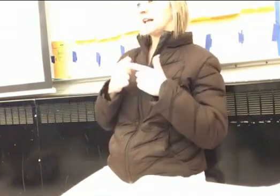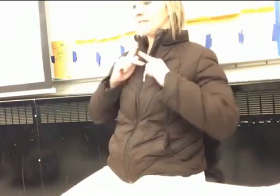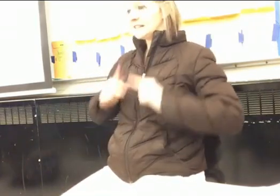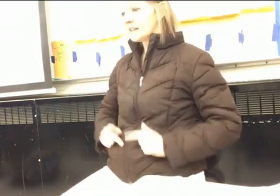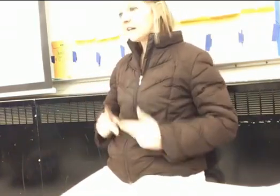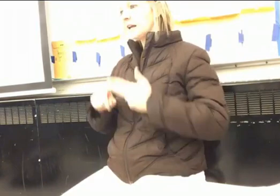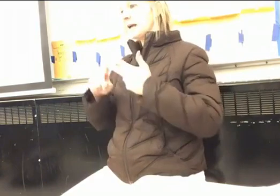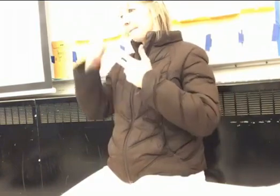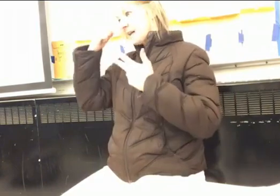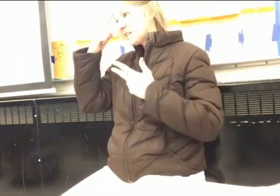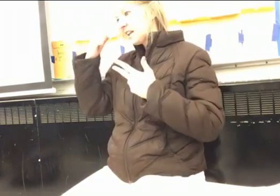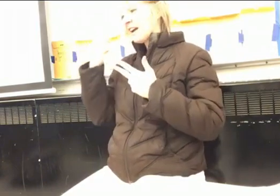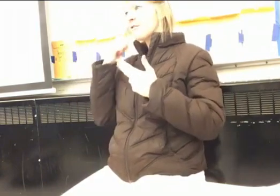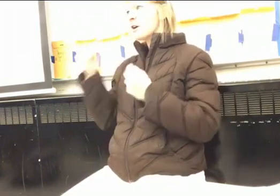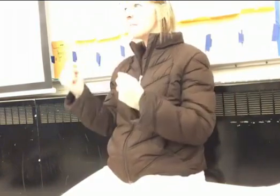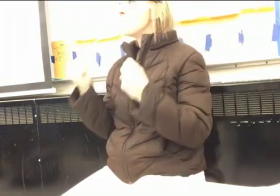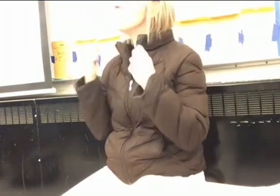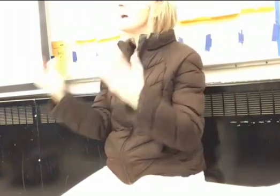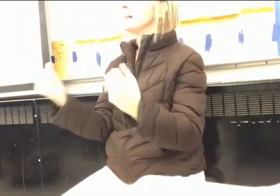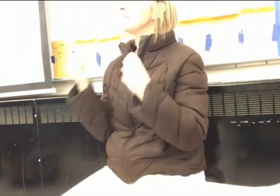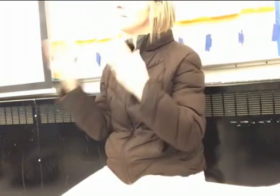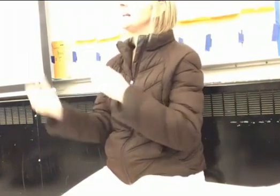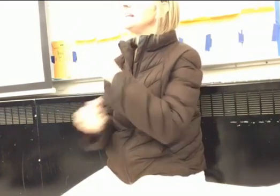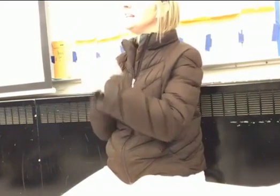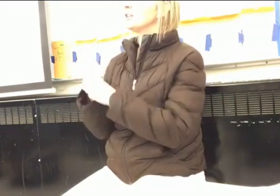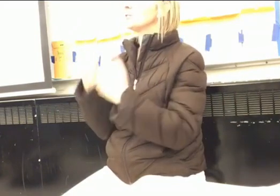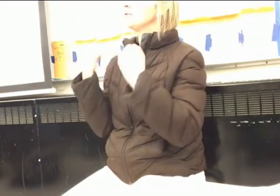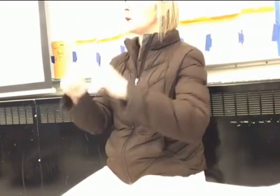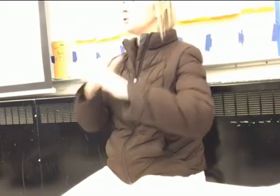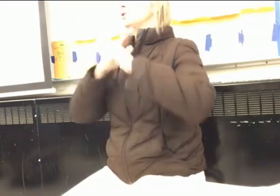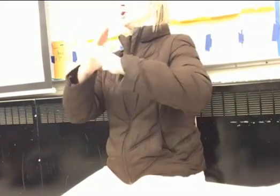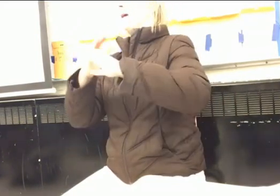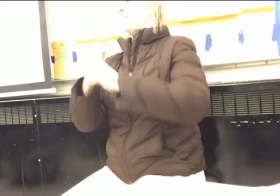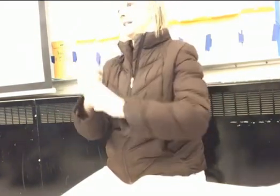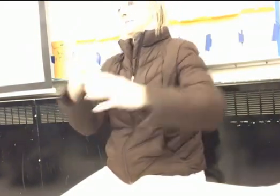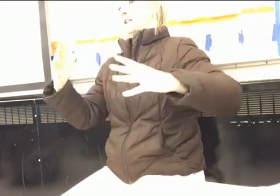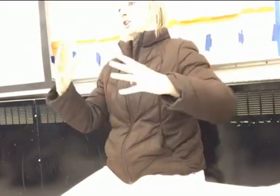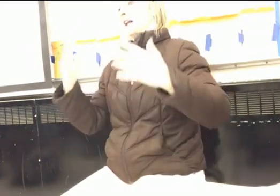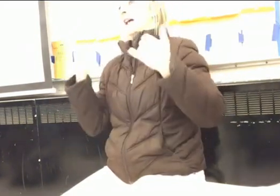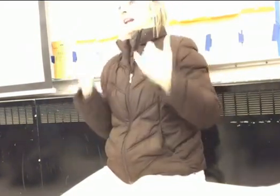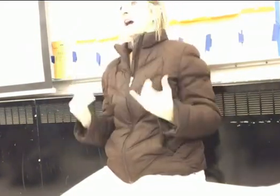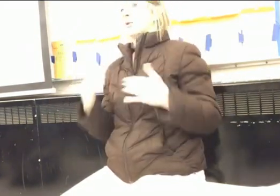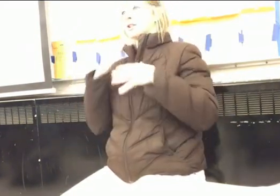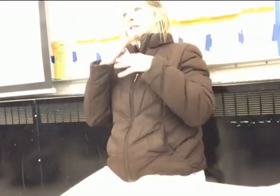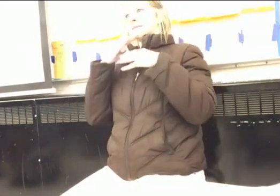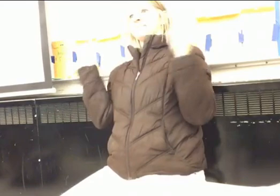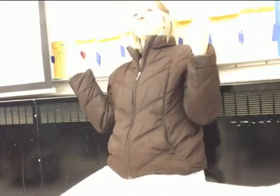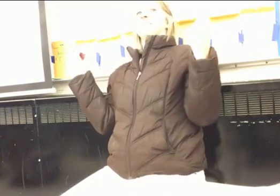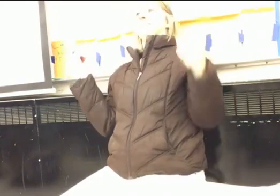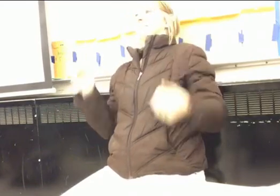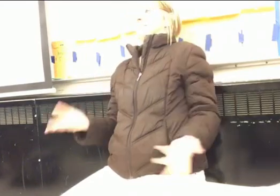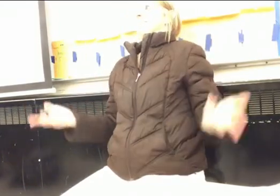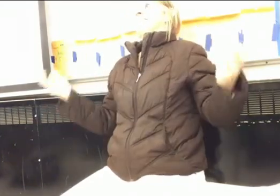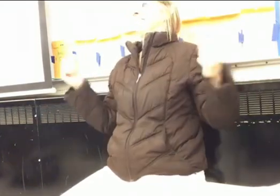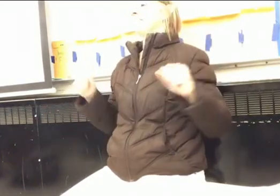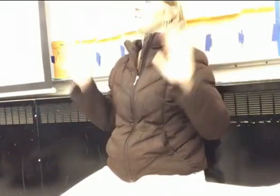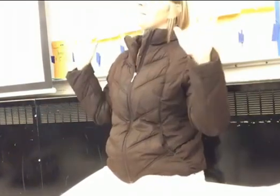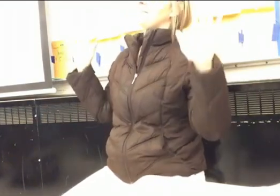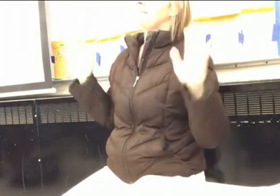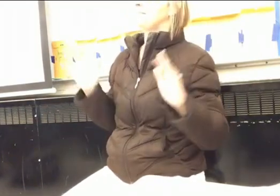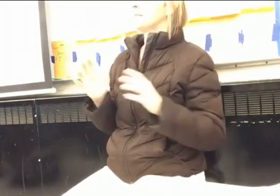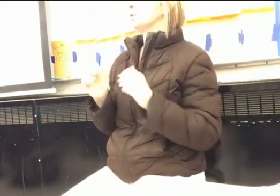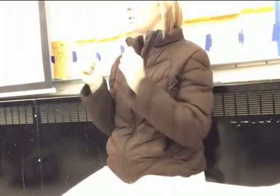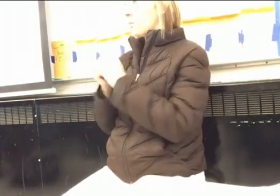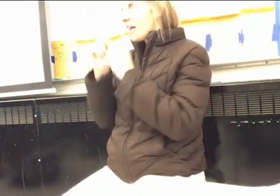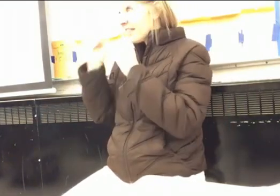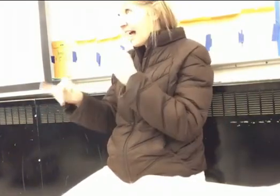we could for hundreds of years to stop this expansionism, and it's never going to stop. What happens is that this event, with